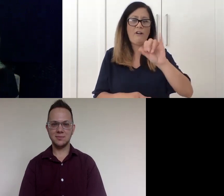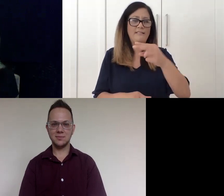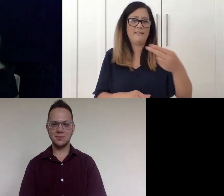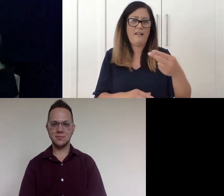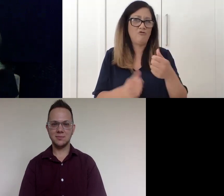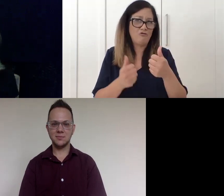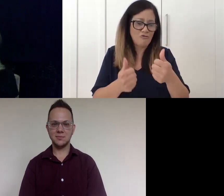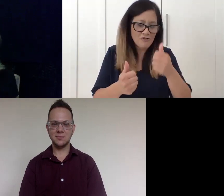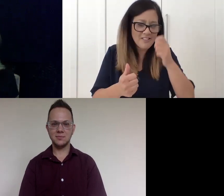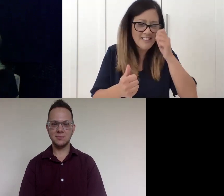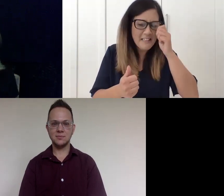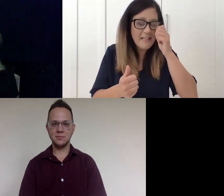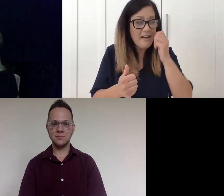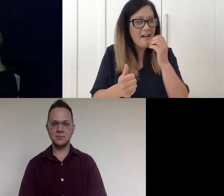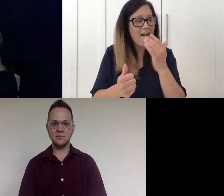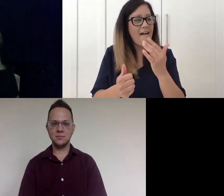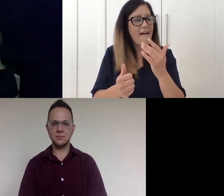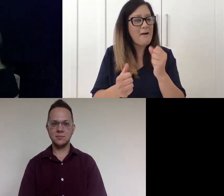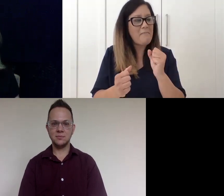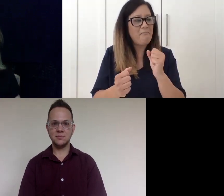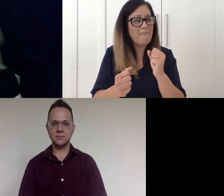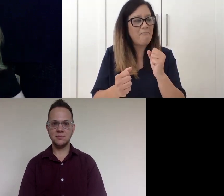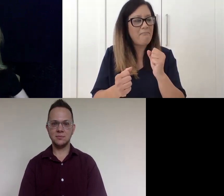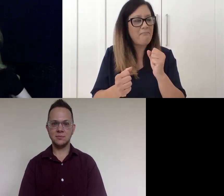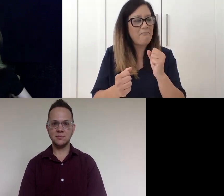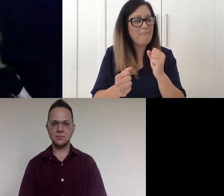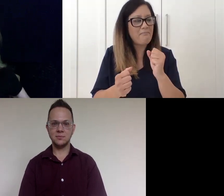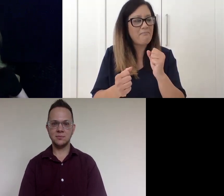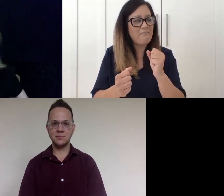of providing information to the community.